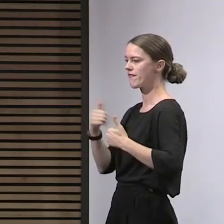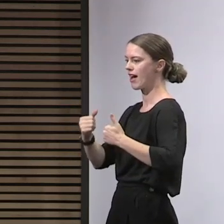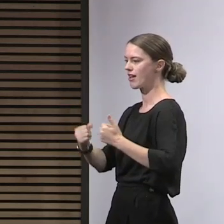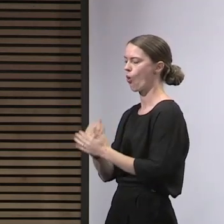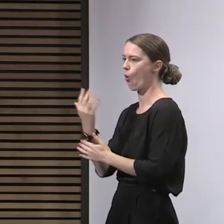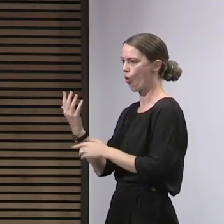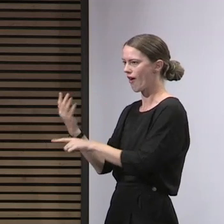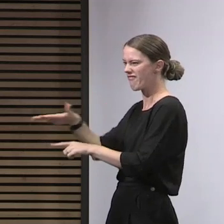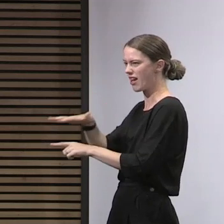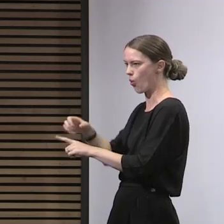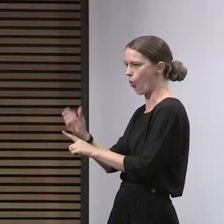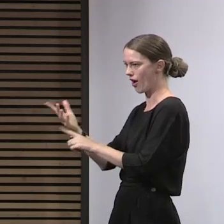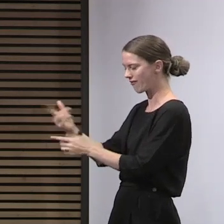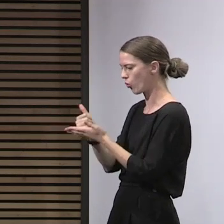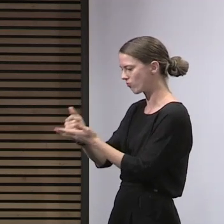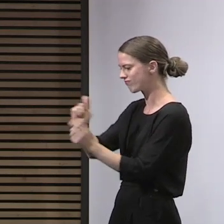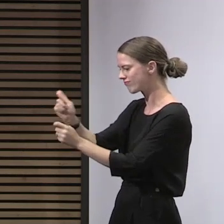agencies in their work with whānau.